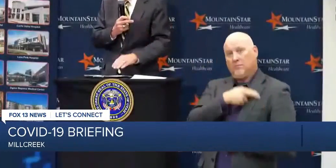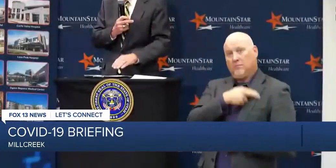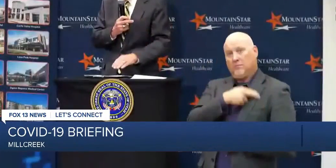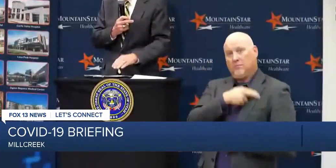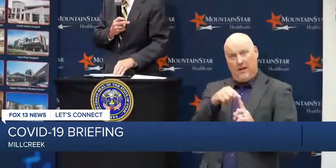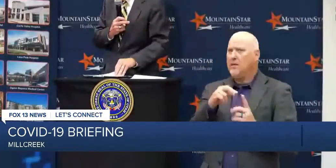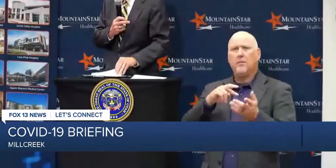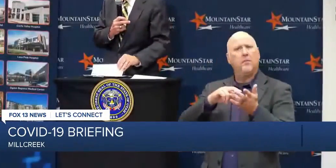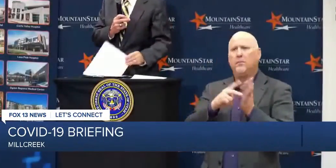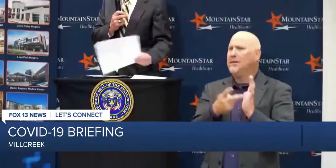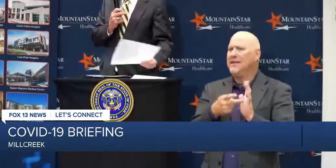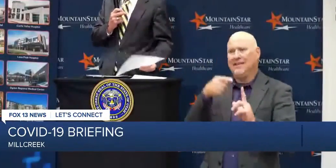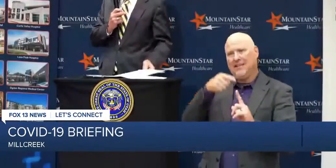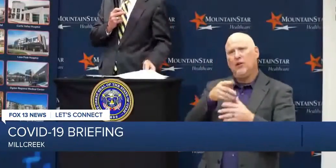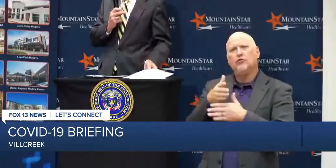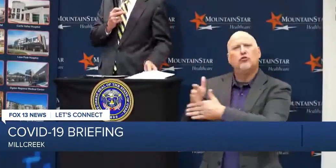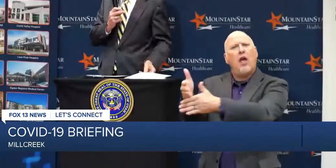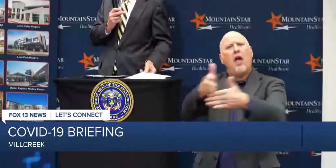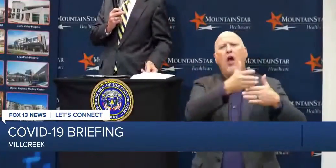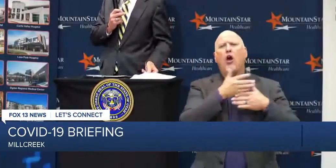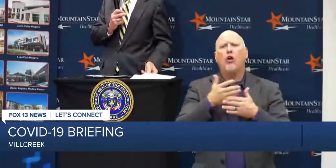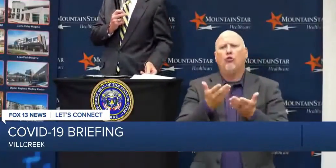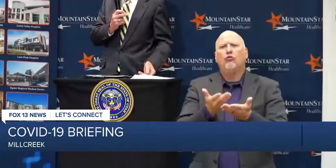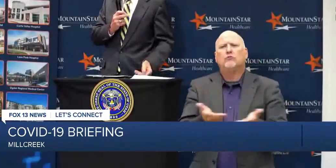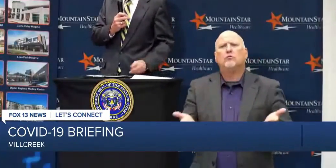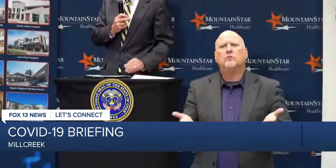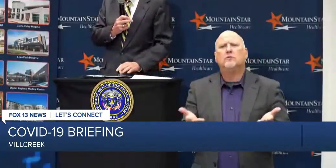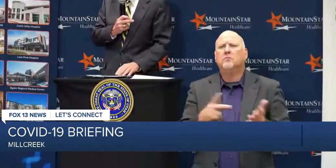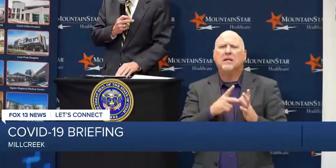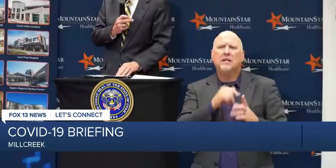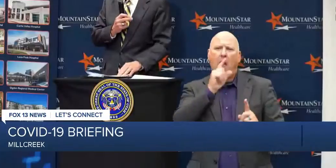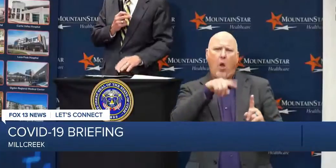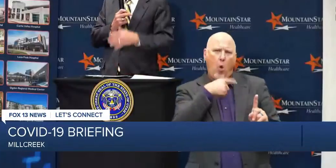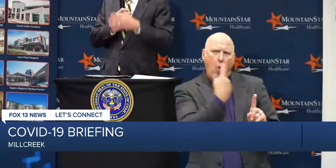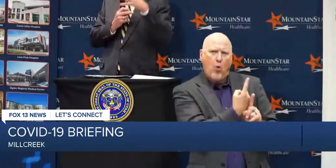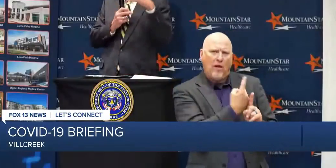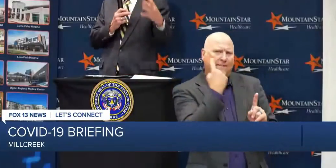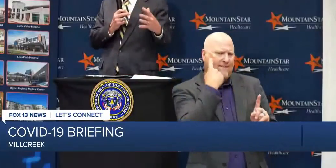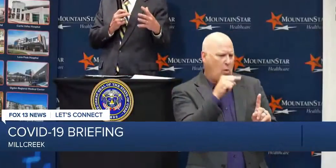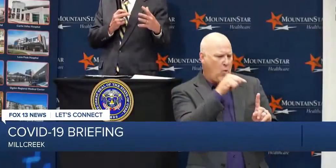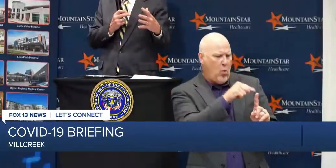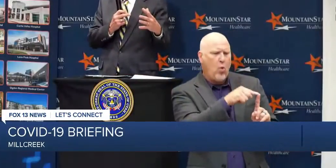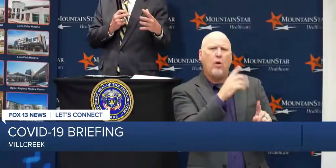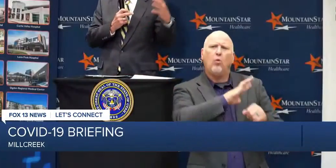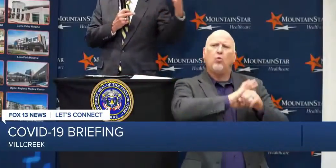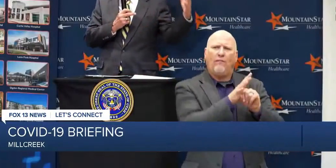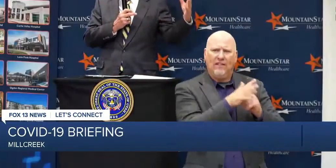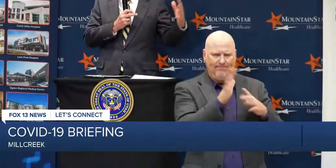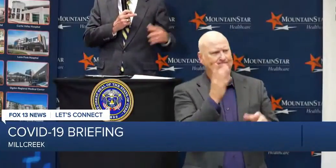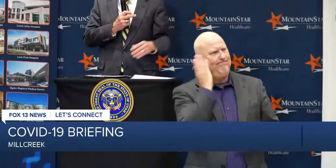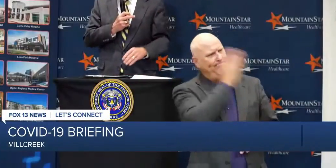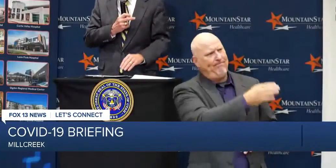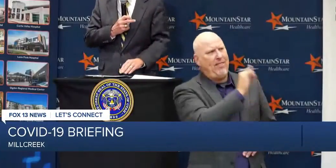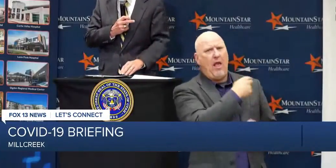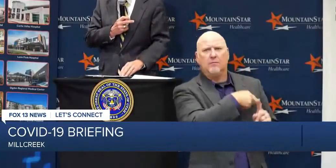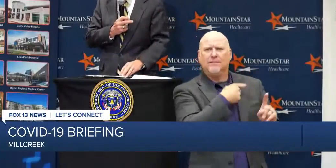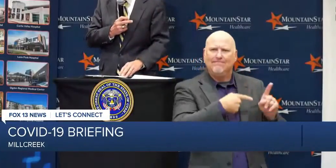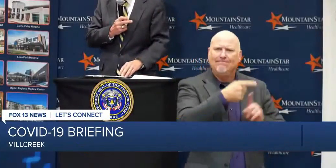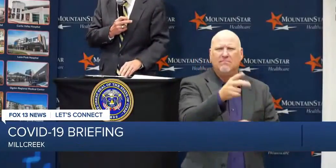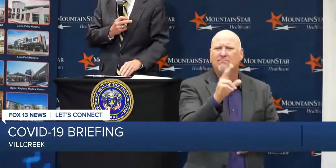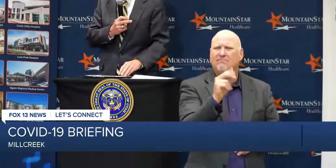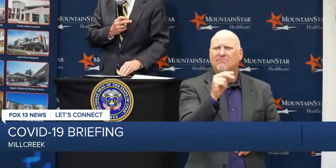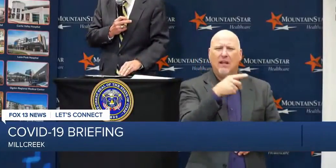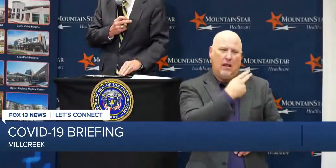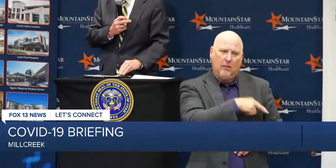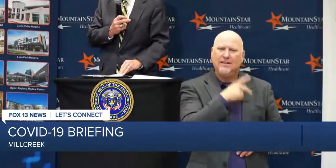governor alluded to the question, well, why? Why can't we just tool up like we did 7 months